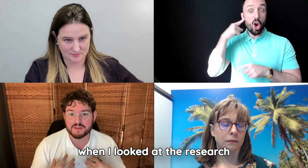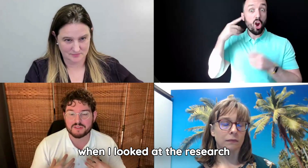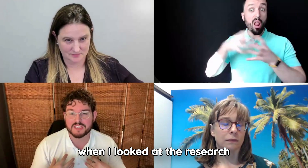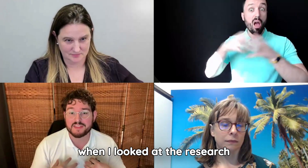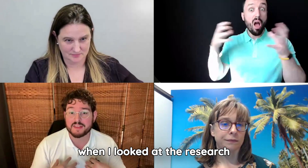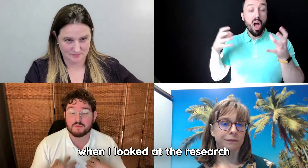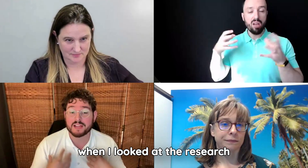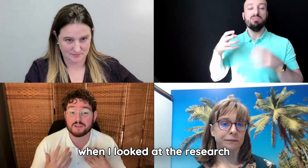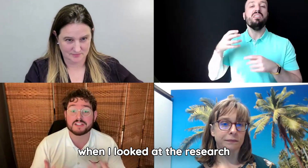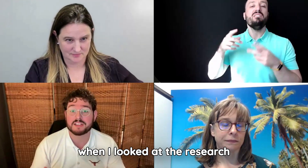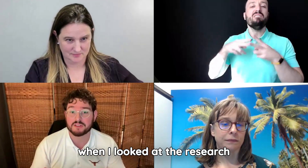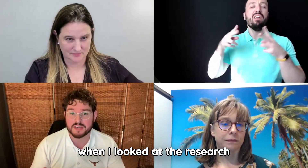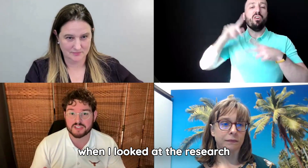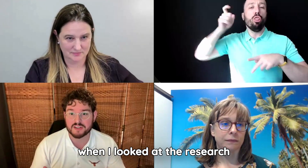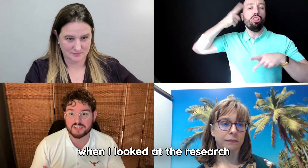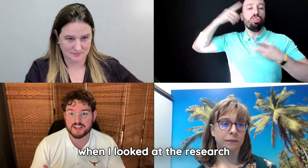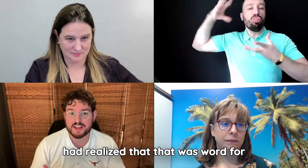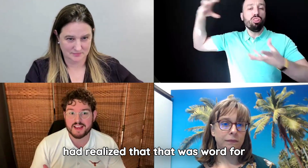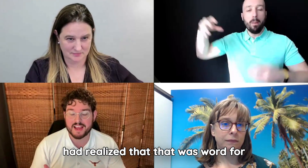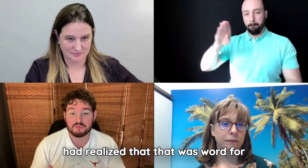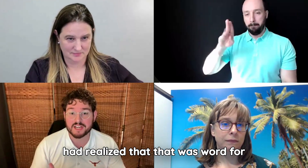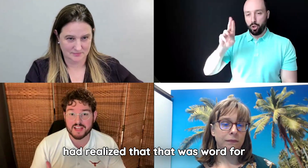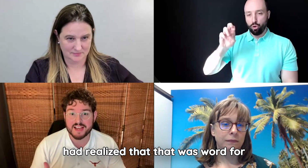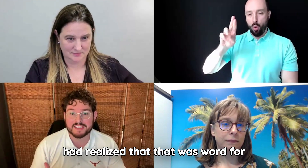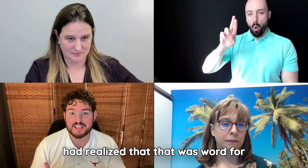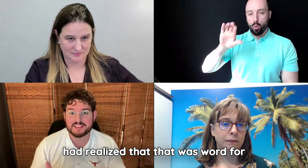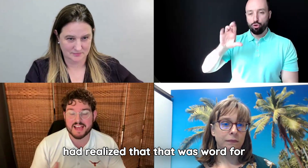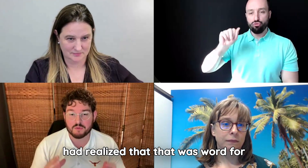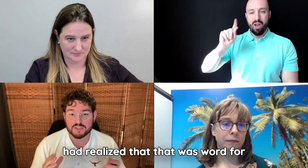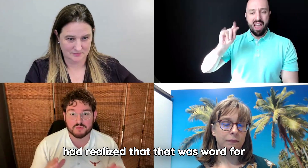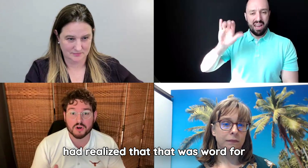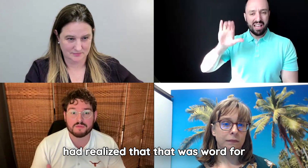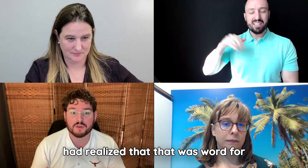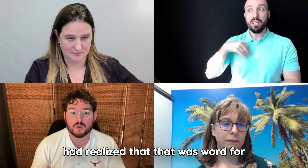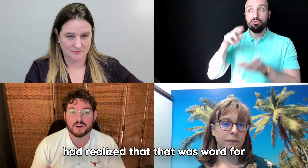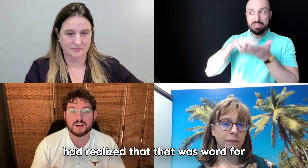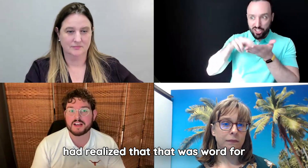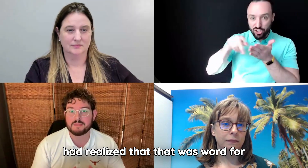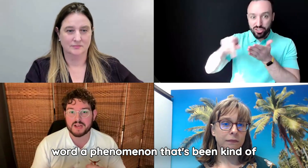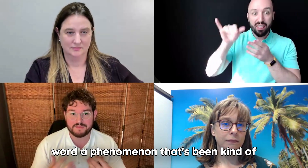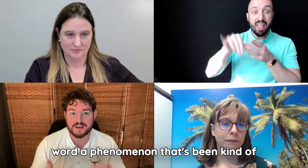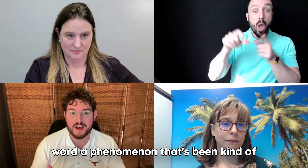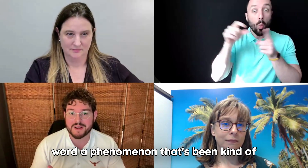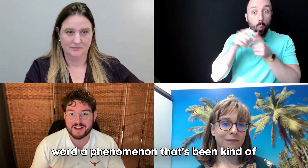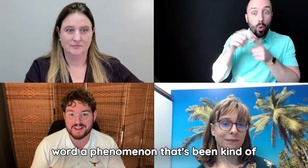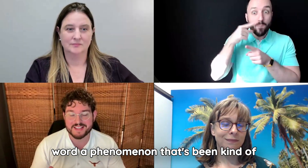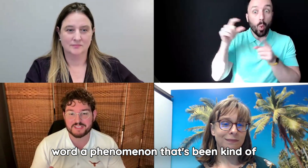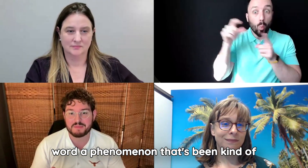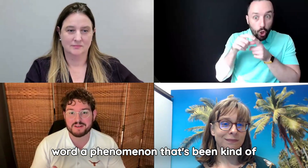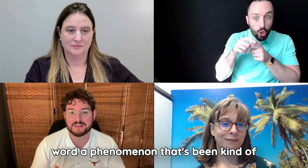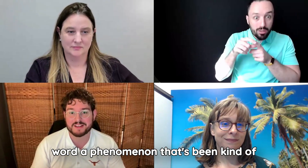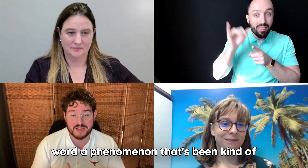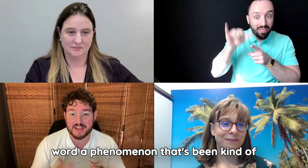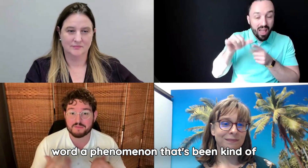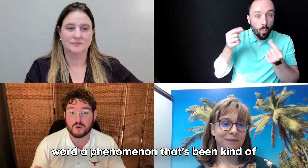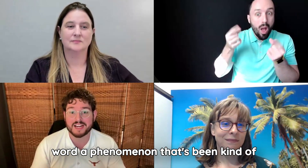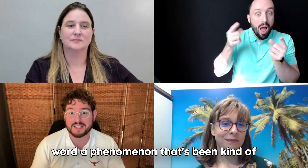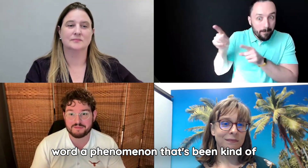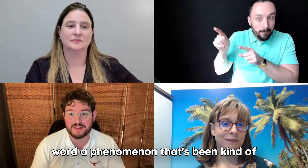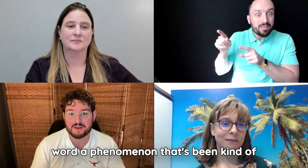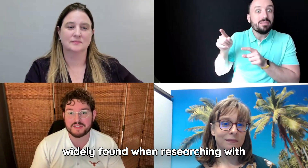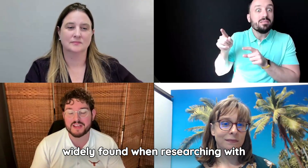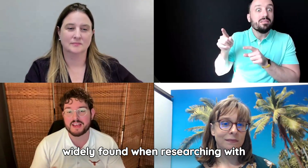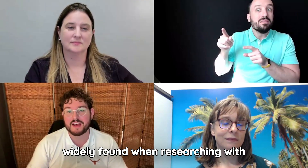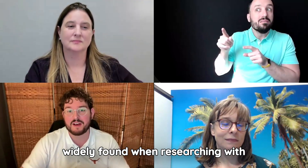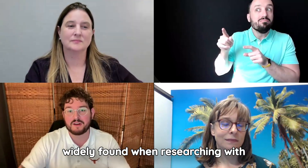my interviews. And then when I looked at the research, had realized that that was word for word a phenomenon that's been kind of